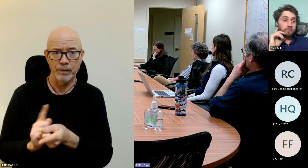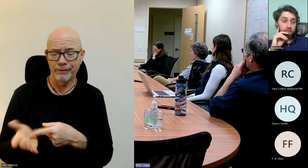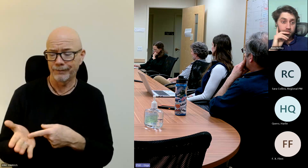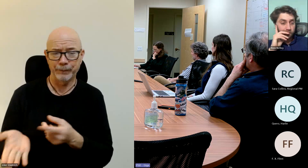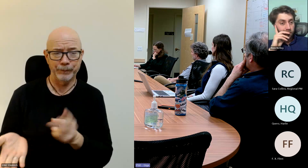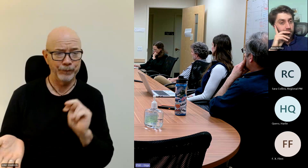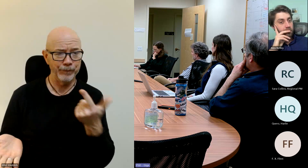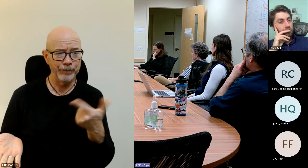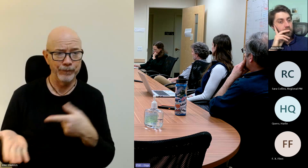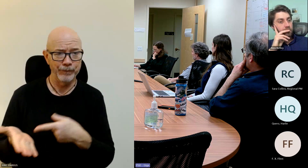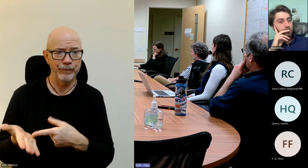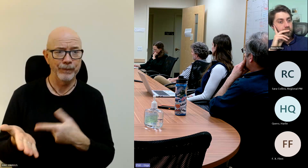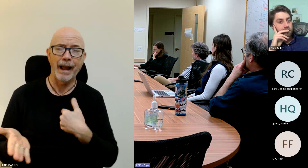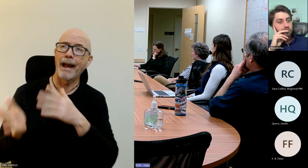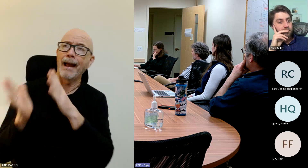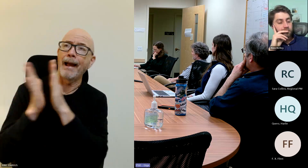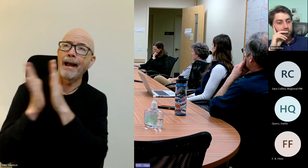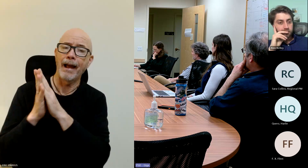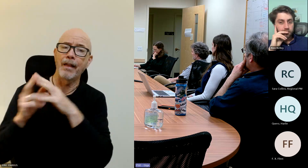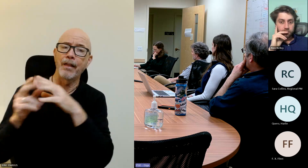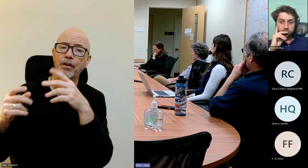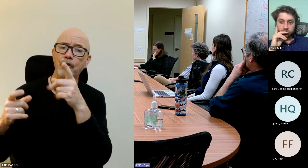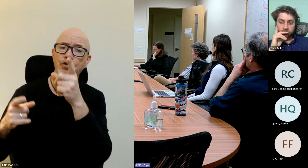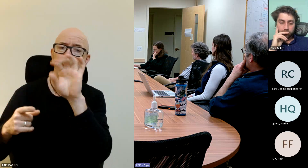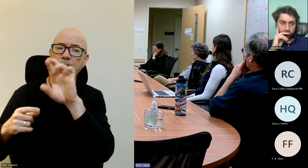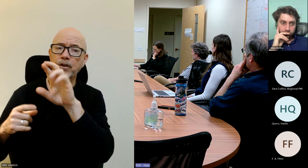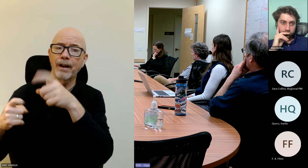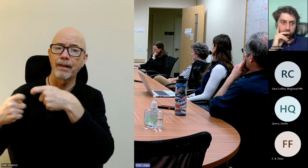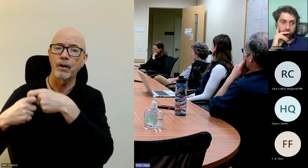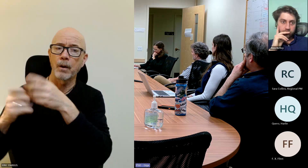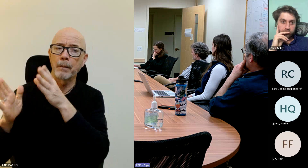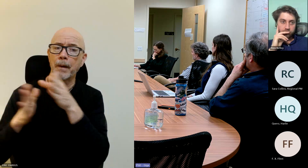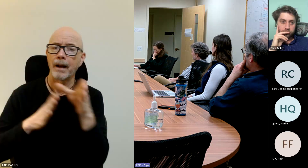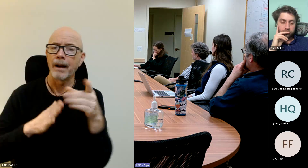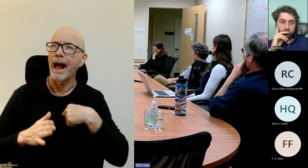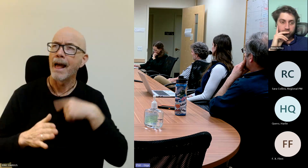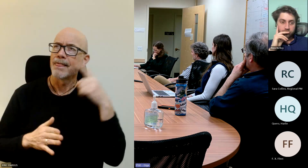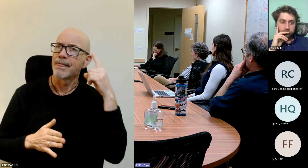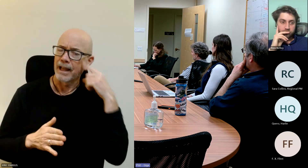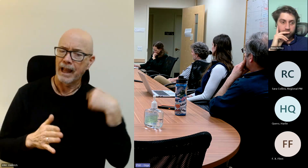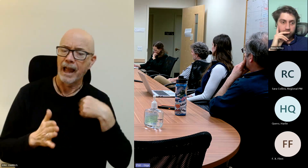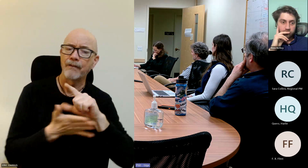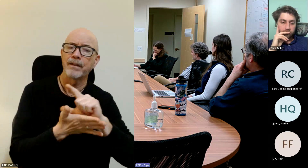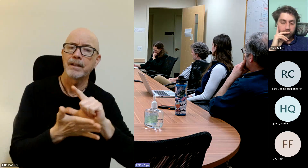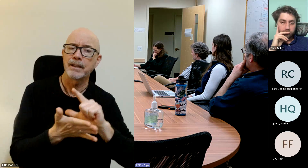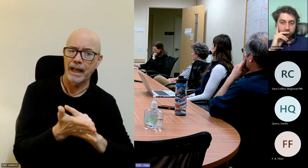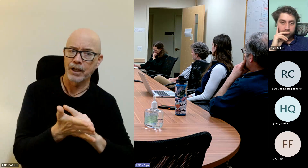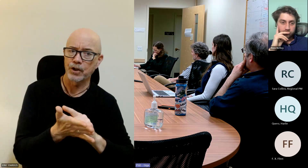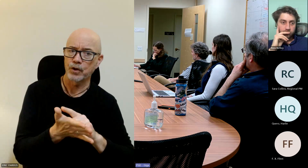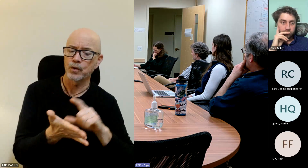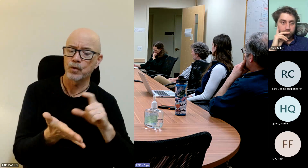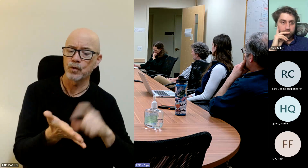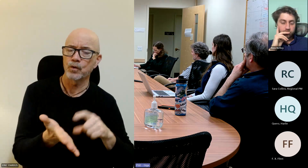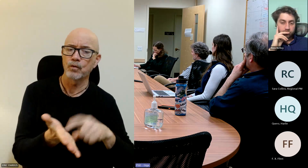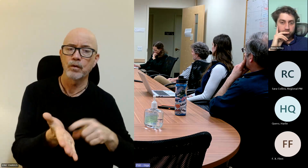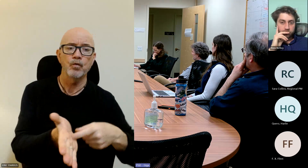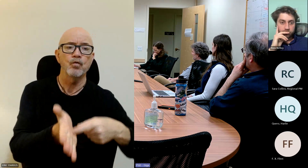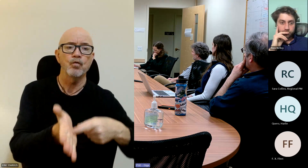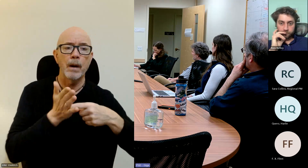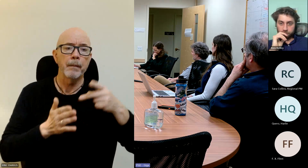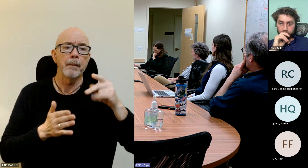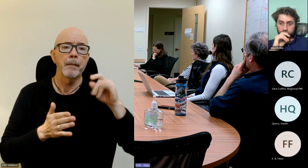asked the director of electrical planning. I believe there's a statute that requires statutorily required public hearings to